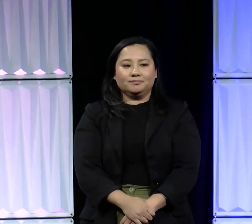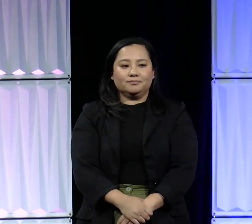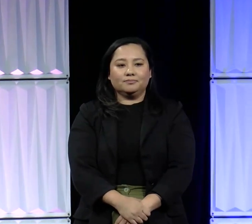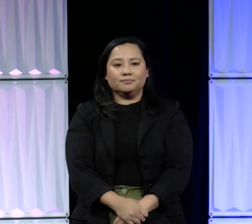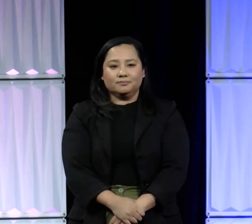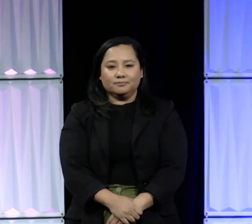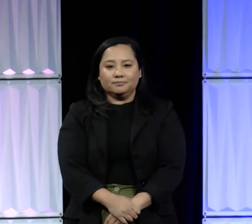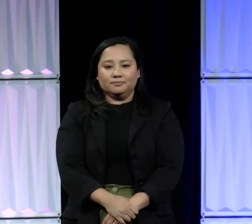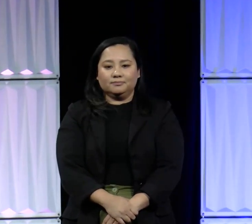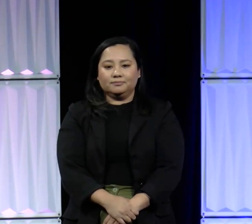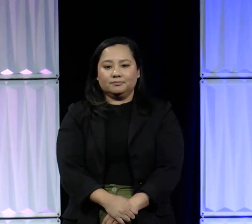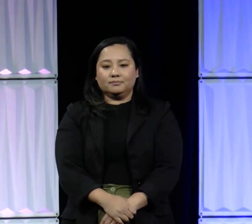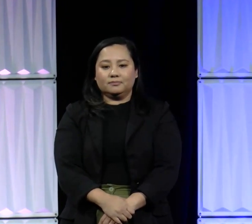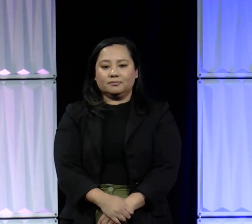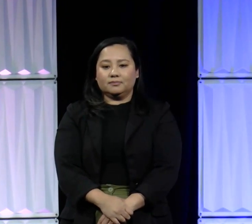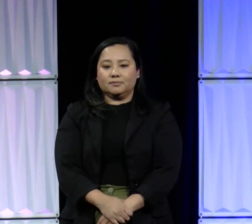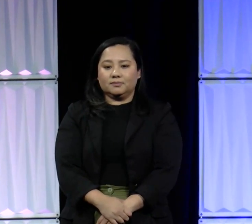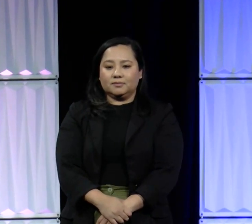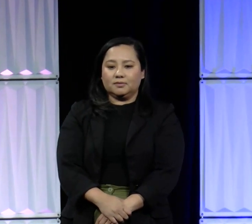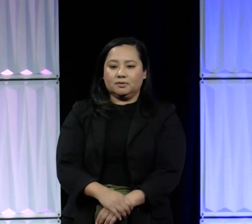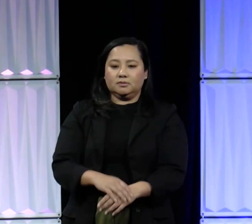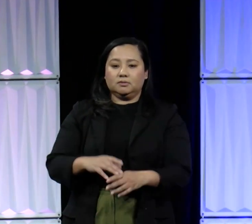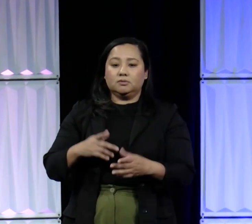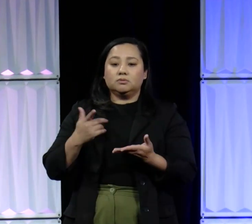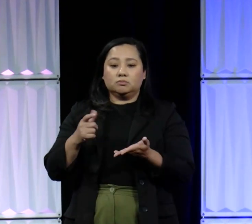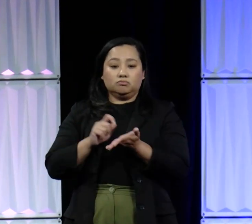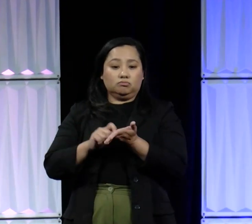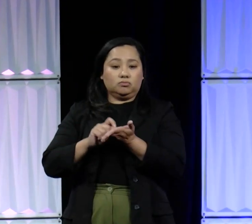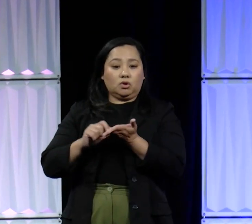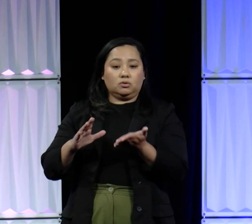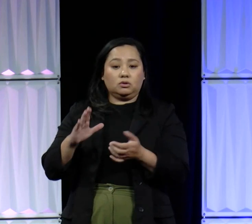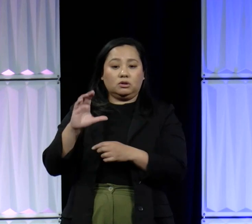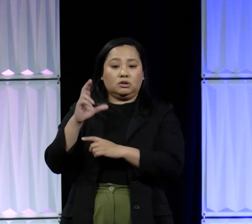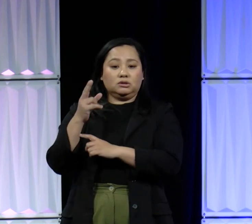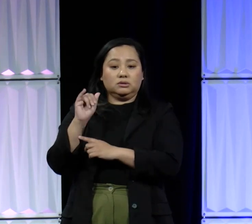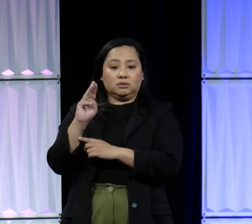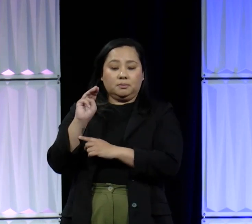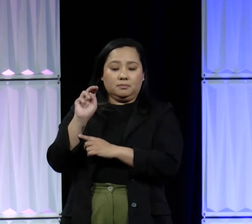The author, Chimamanda Ngozi Adichie,